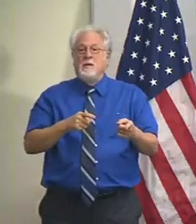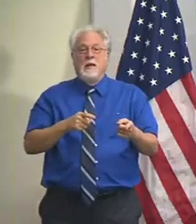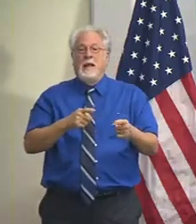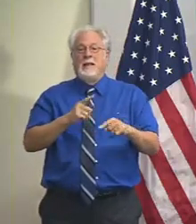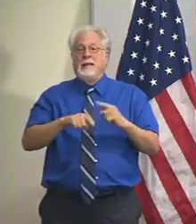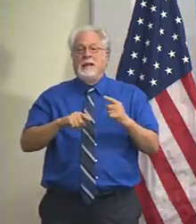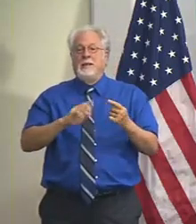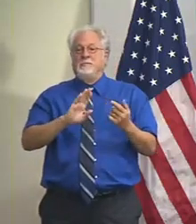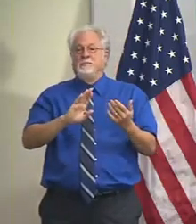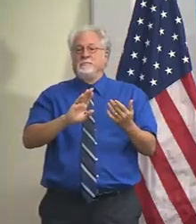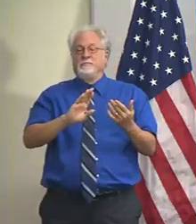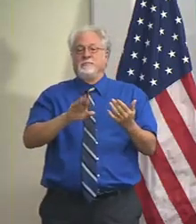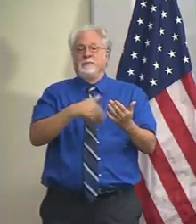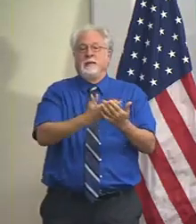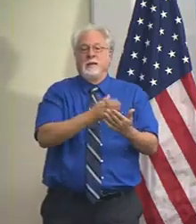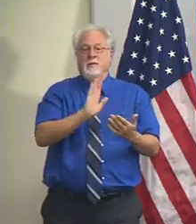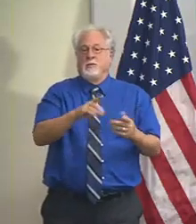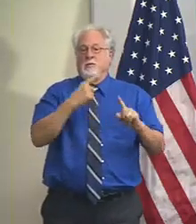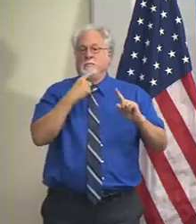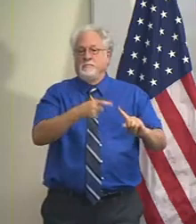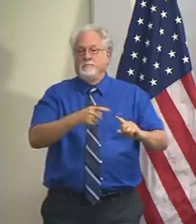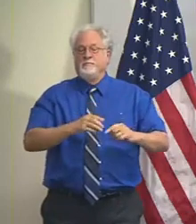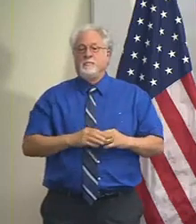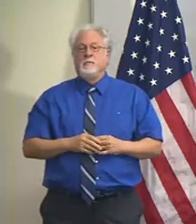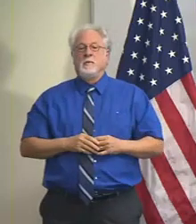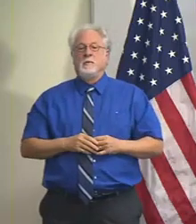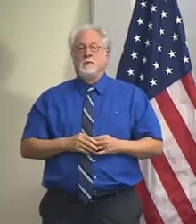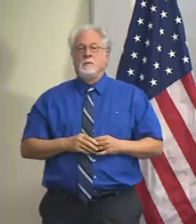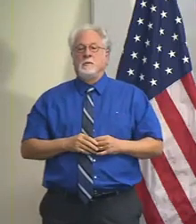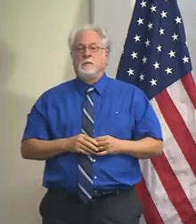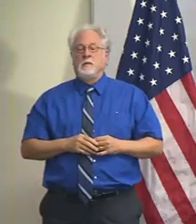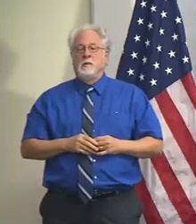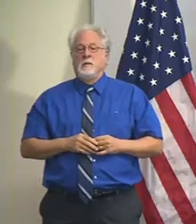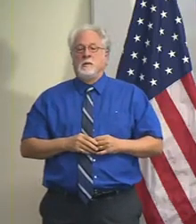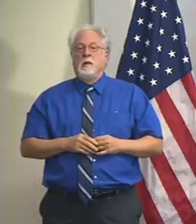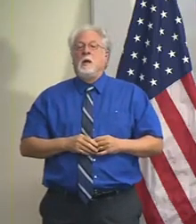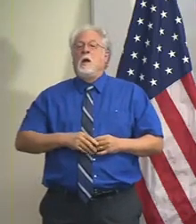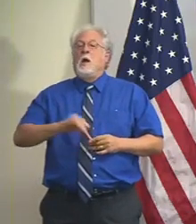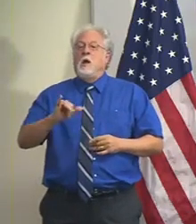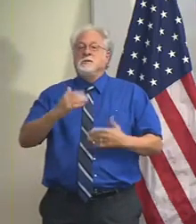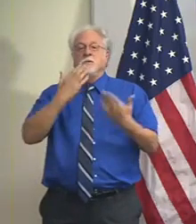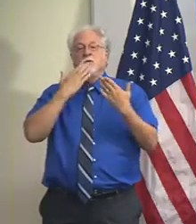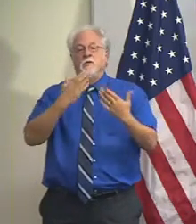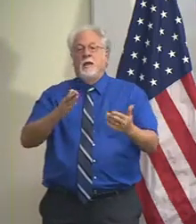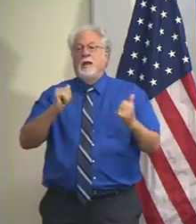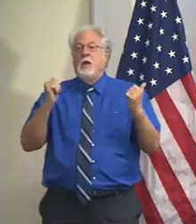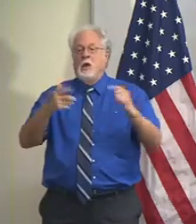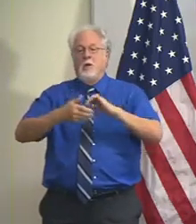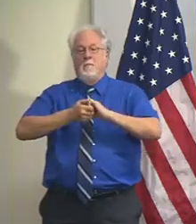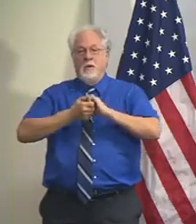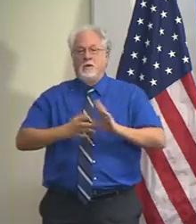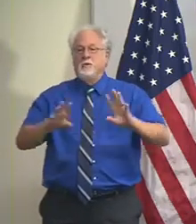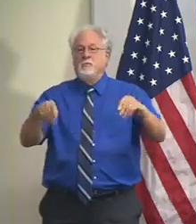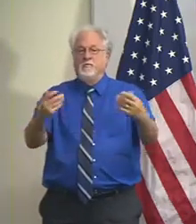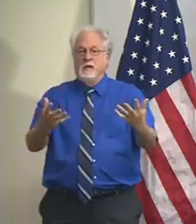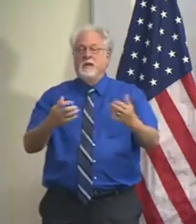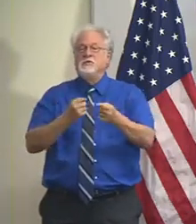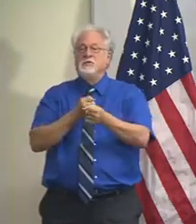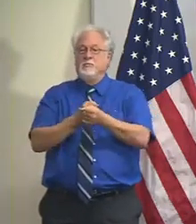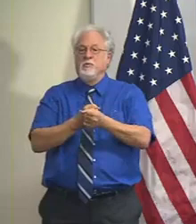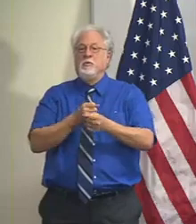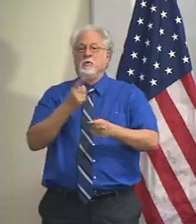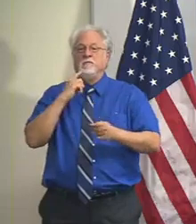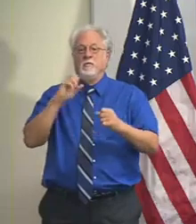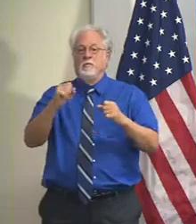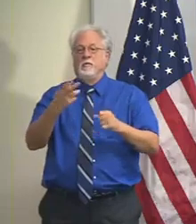not be able to get to your destination. I also want to thank all of the partners who are providing support at